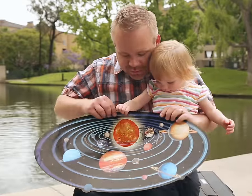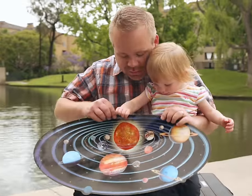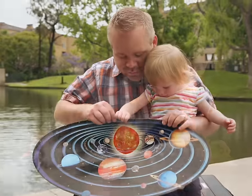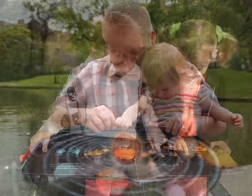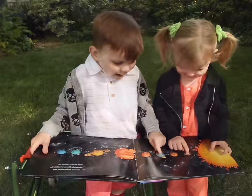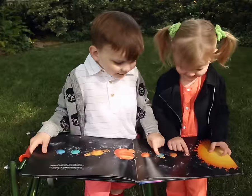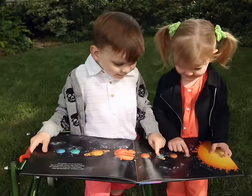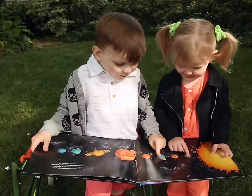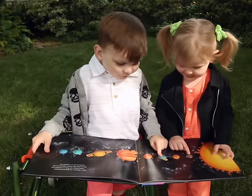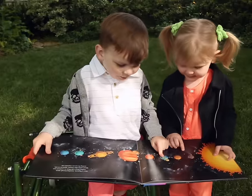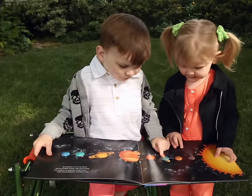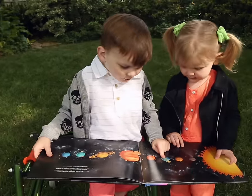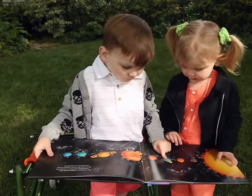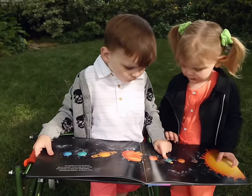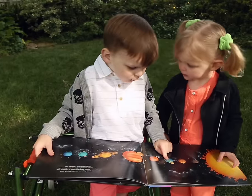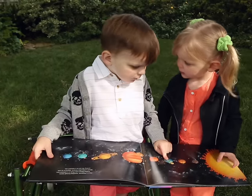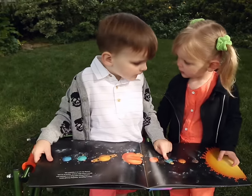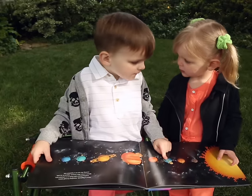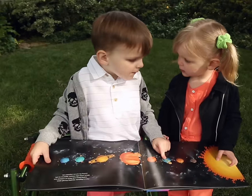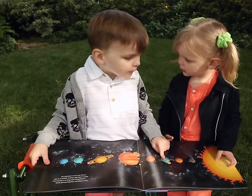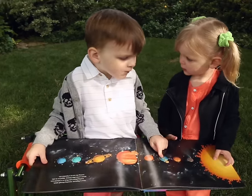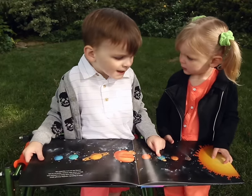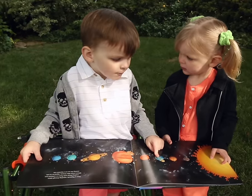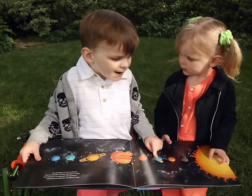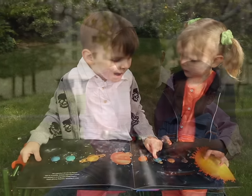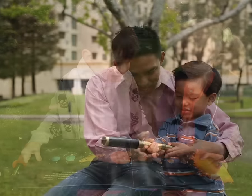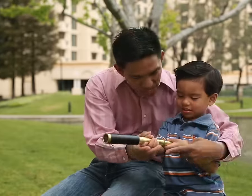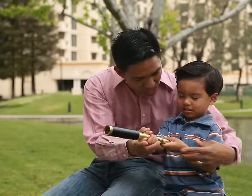I wonder about things too far to see.